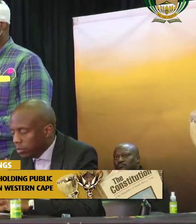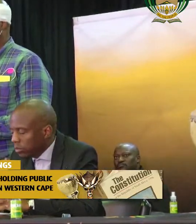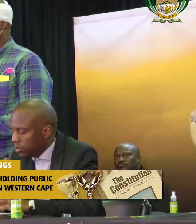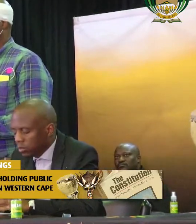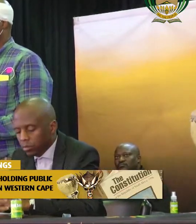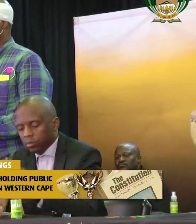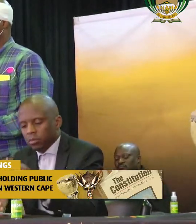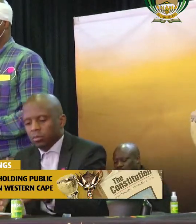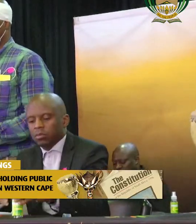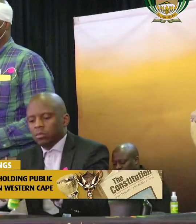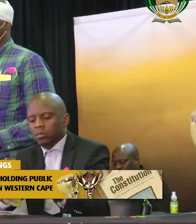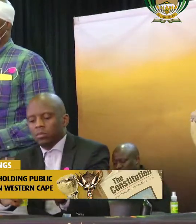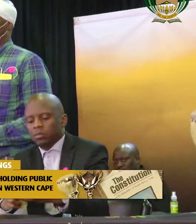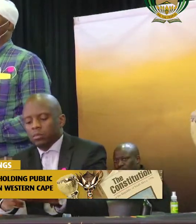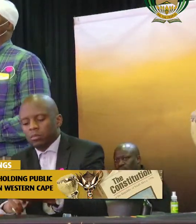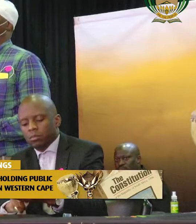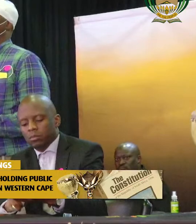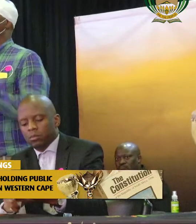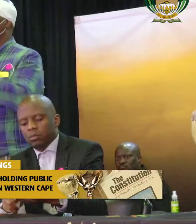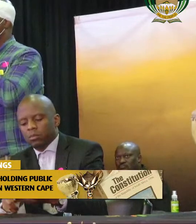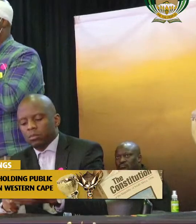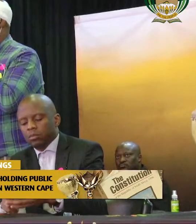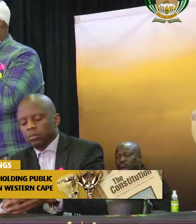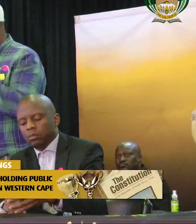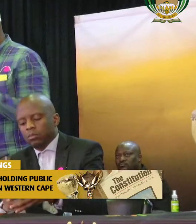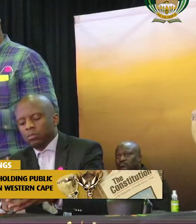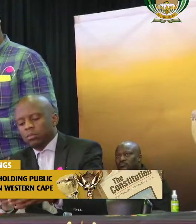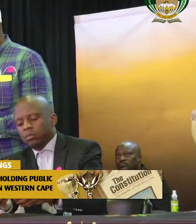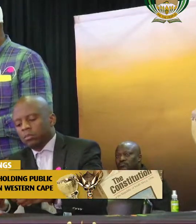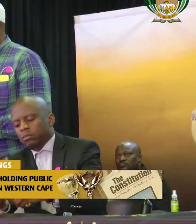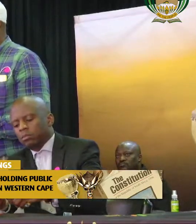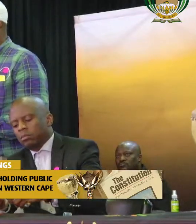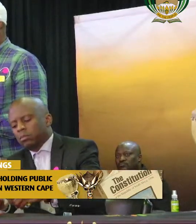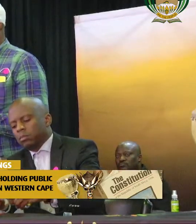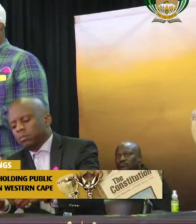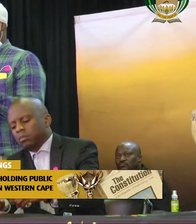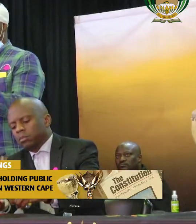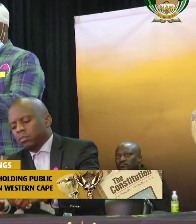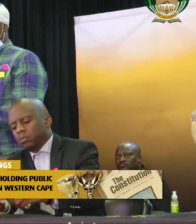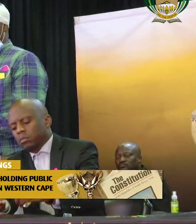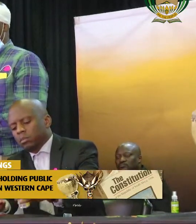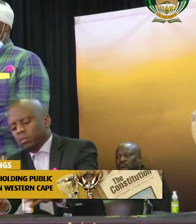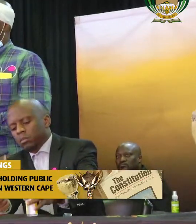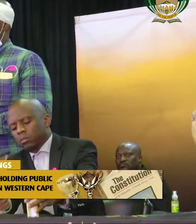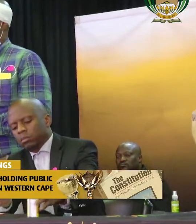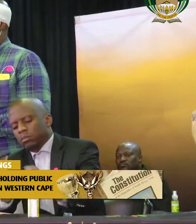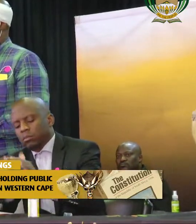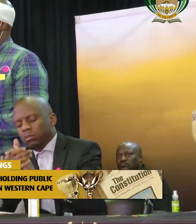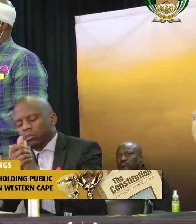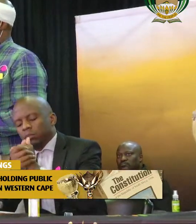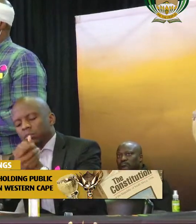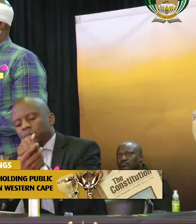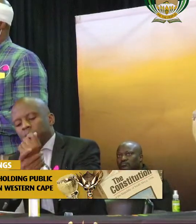Good afternoon, stakeholders. As you are aware, we've been interacting with